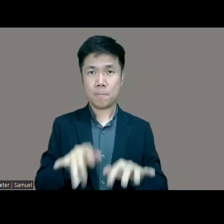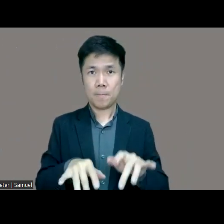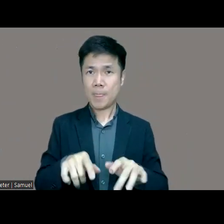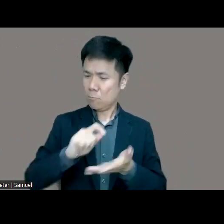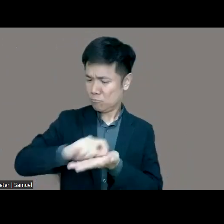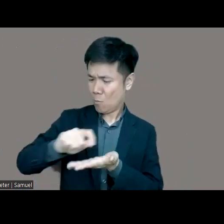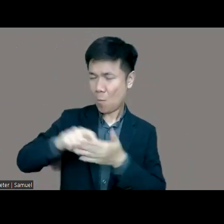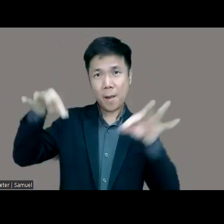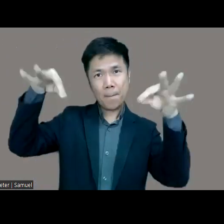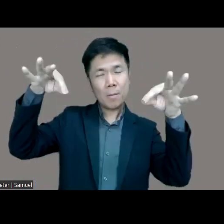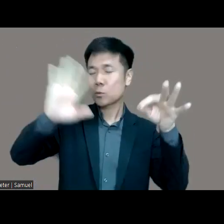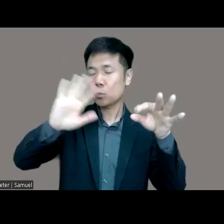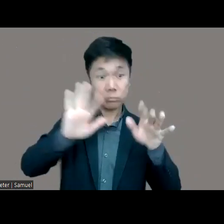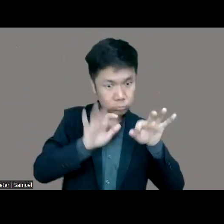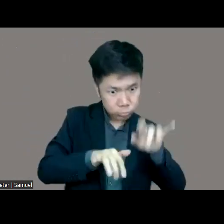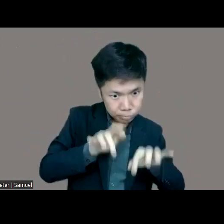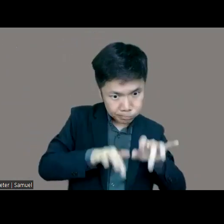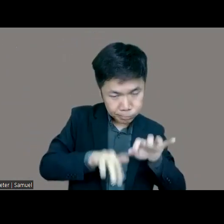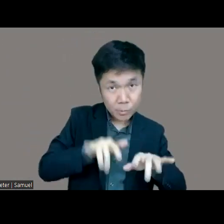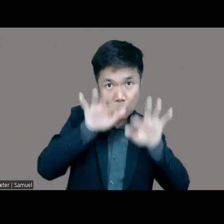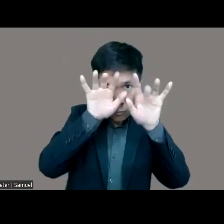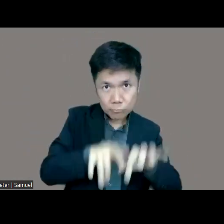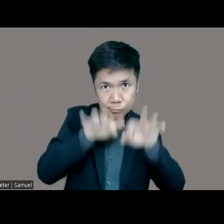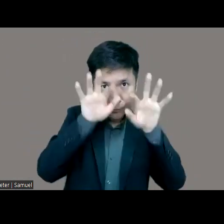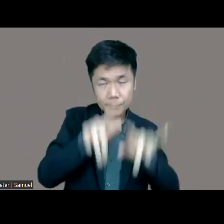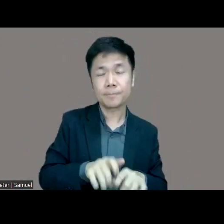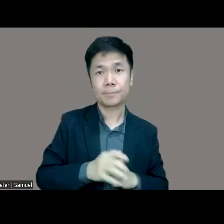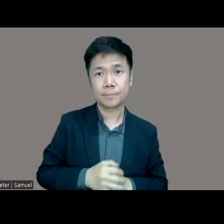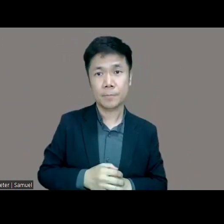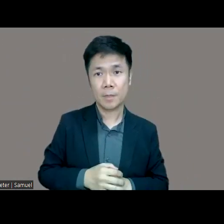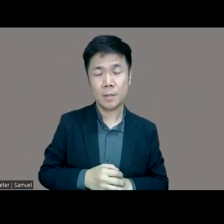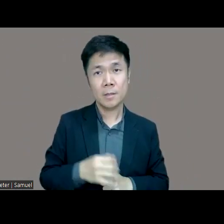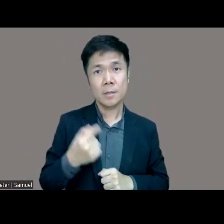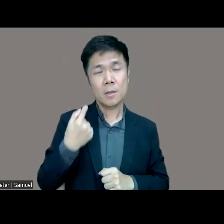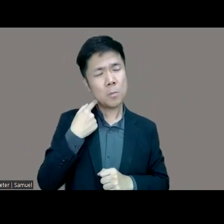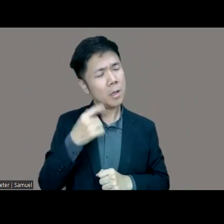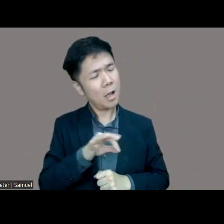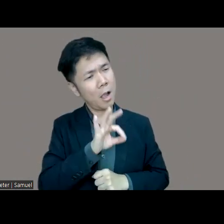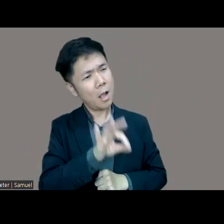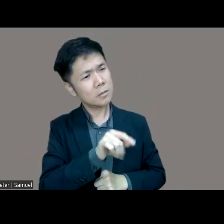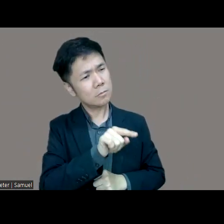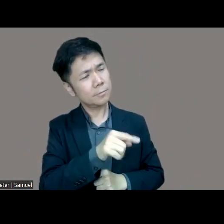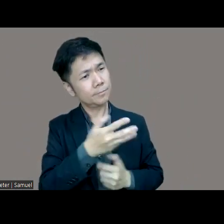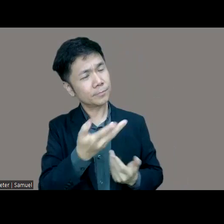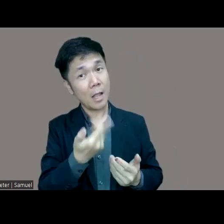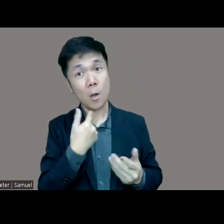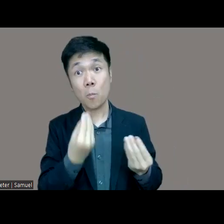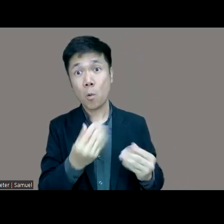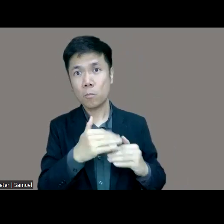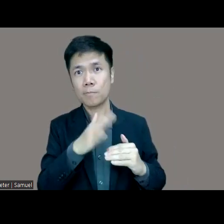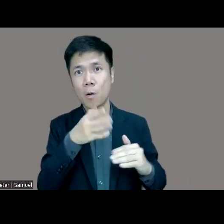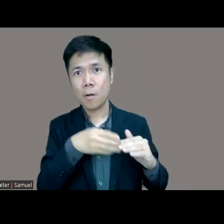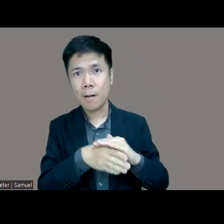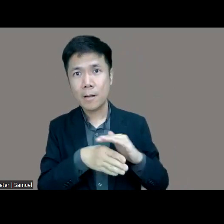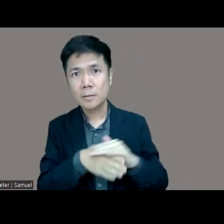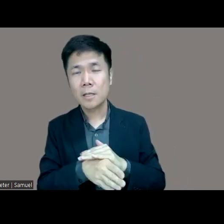what we discussed before on adjustments to ensure access,